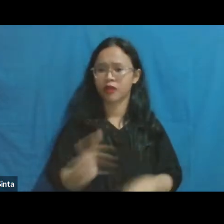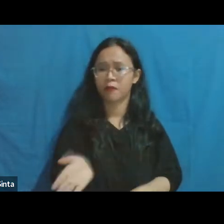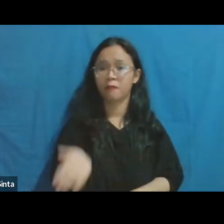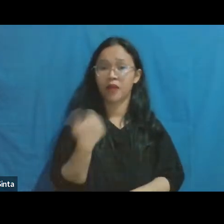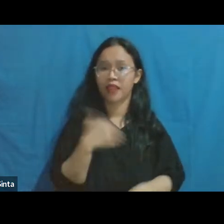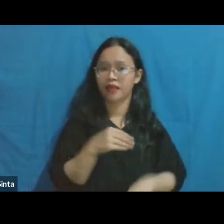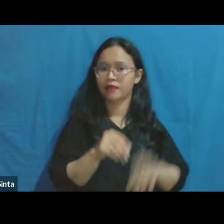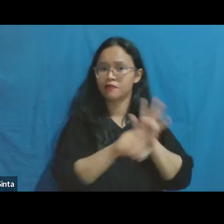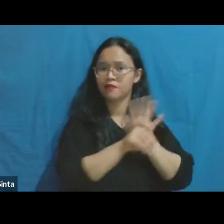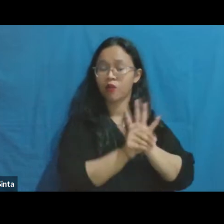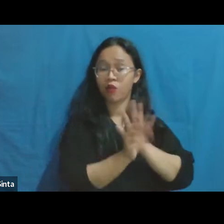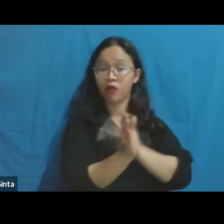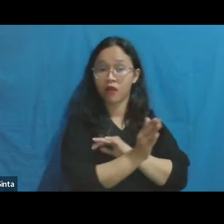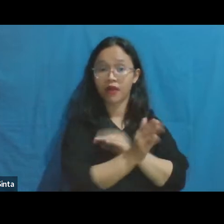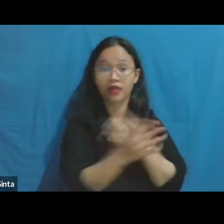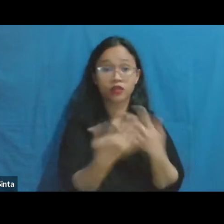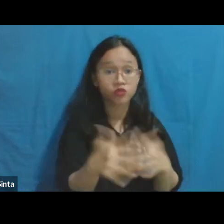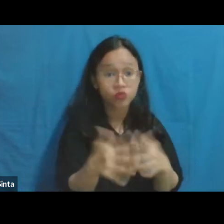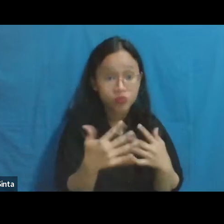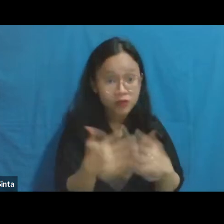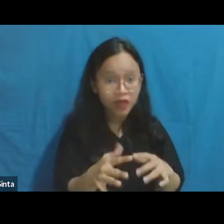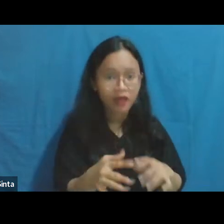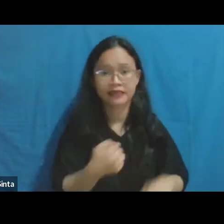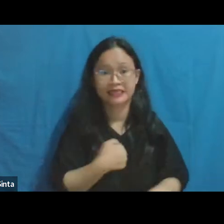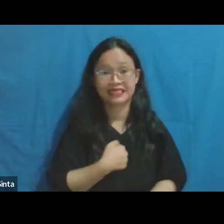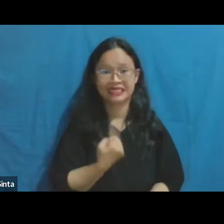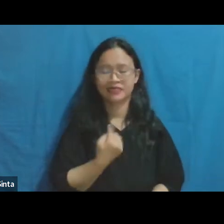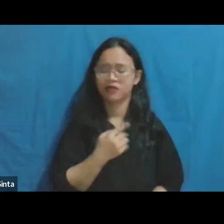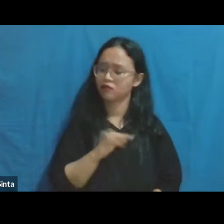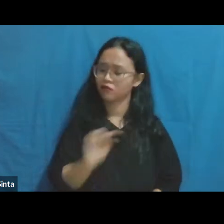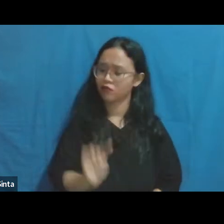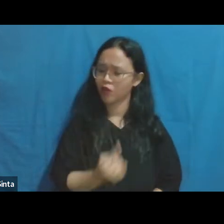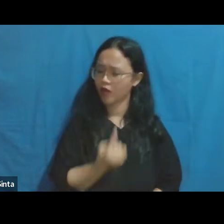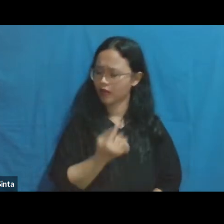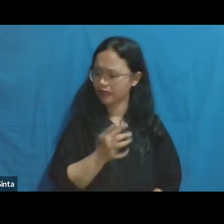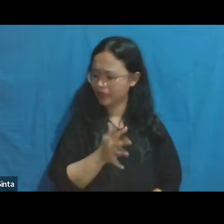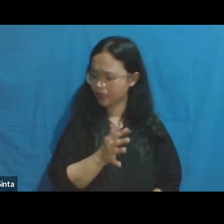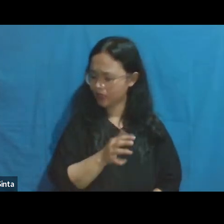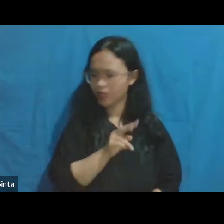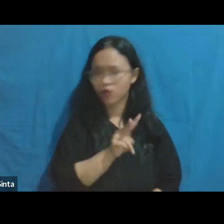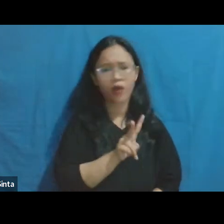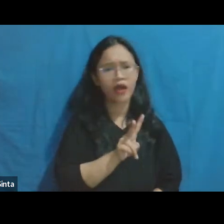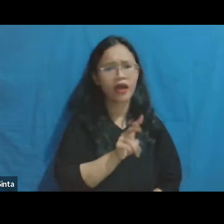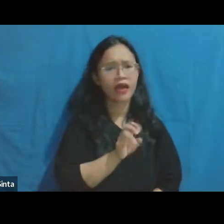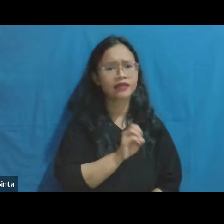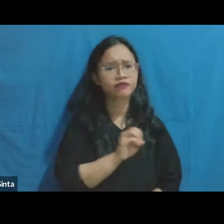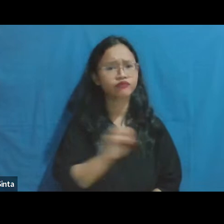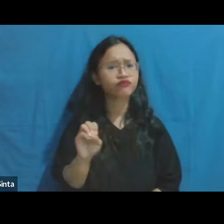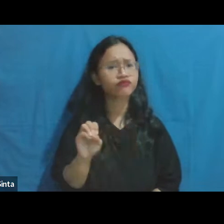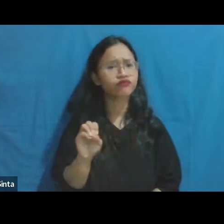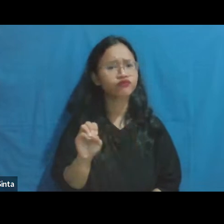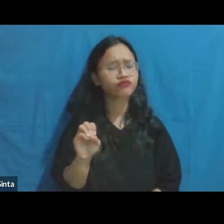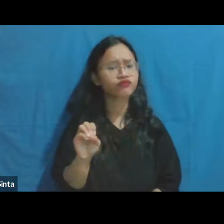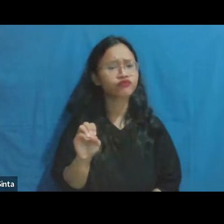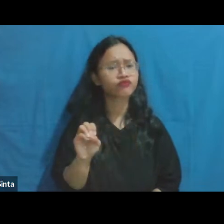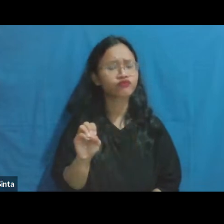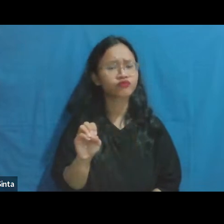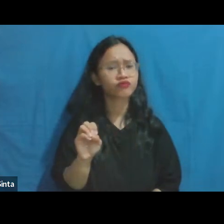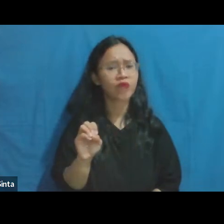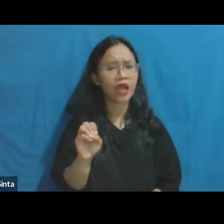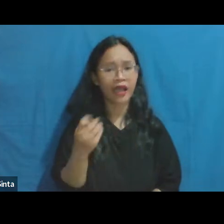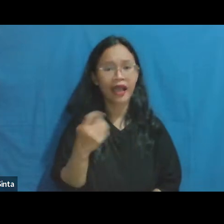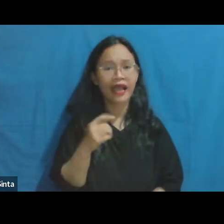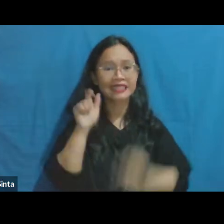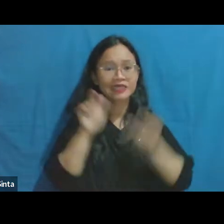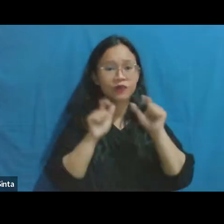2000. Above, it's the freedom of expression is starting to decrease, but it's